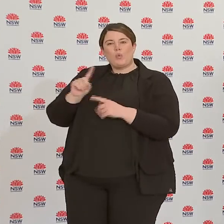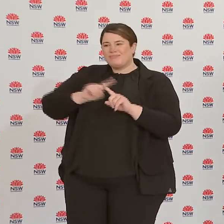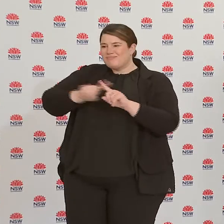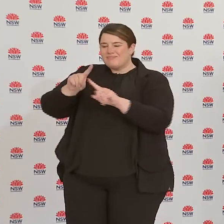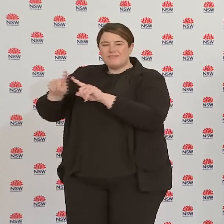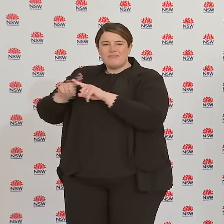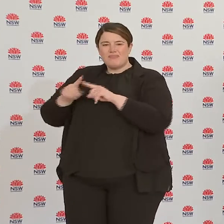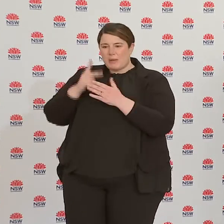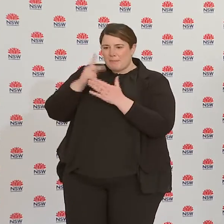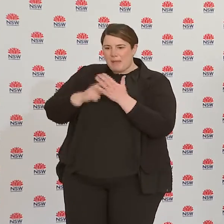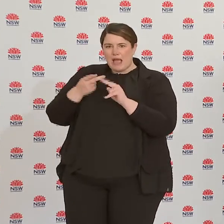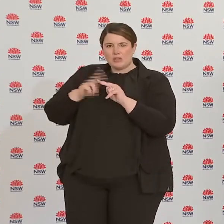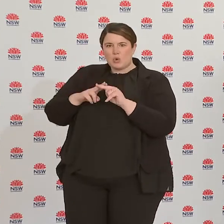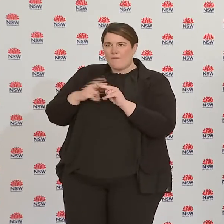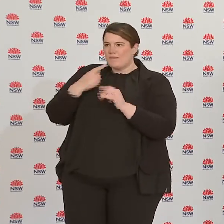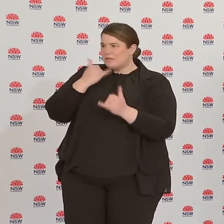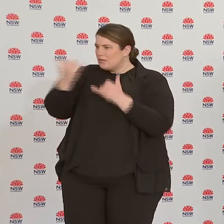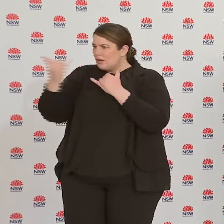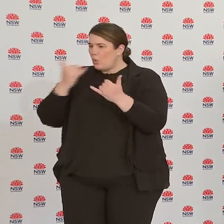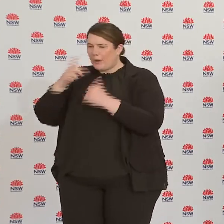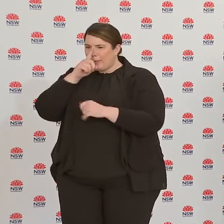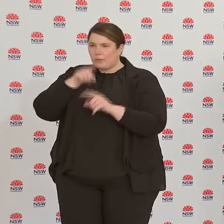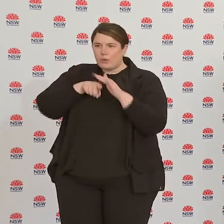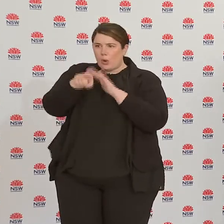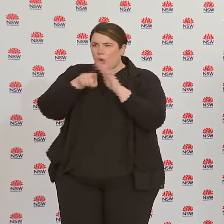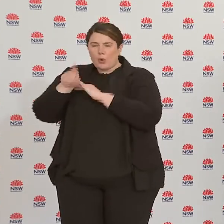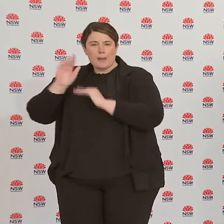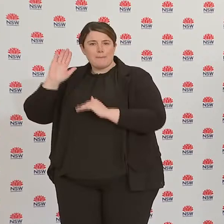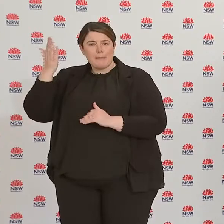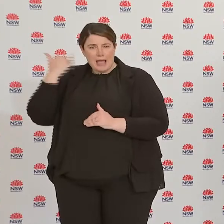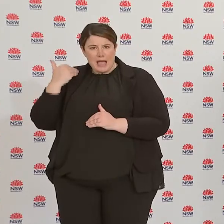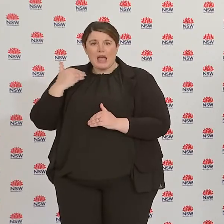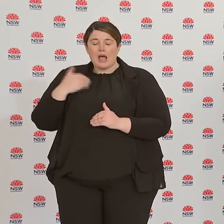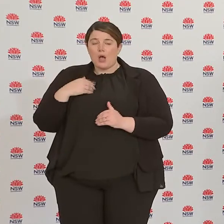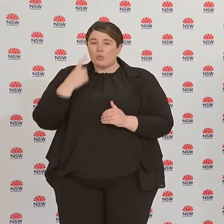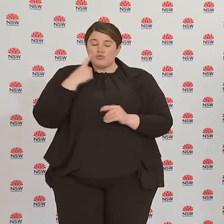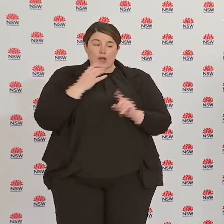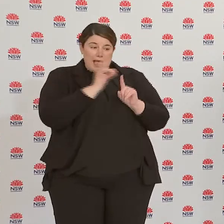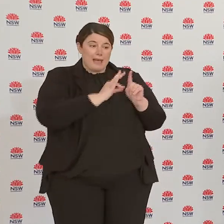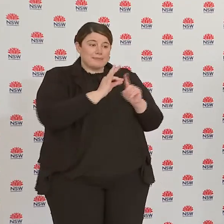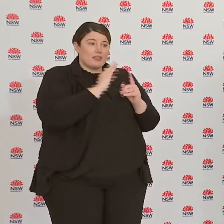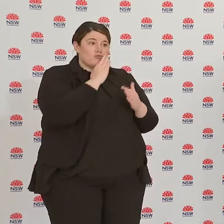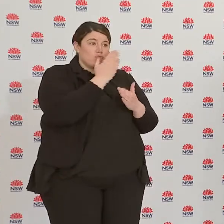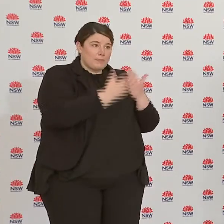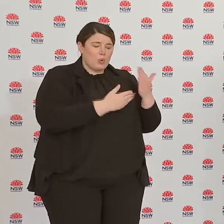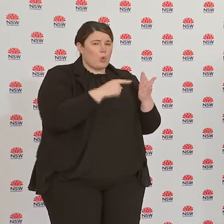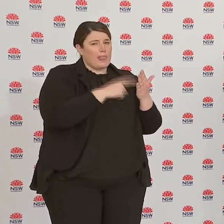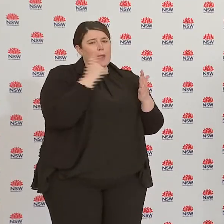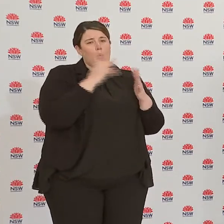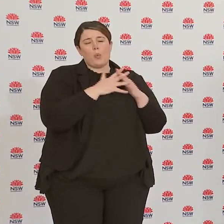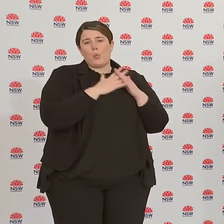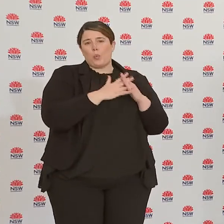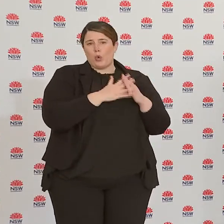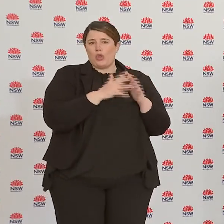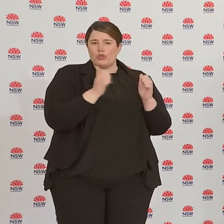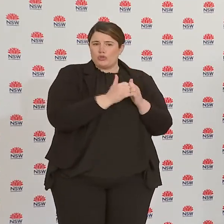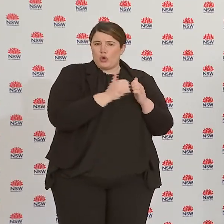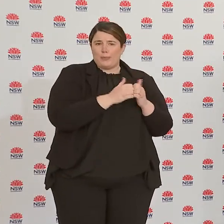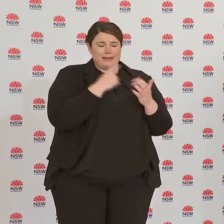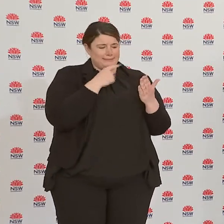aspects. So we will work hard to get that epidemiological report. I think that's a very good document and a single source of